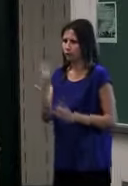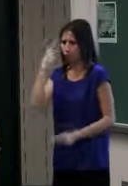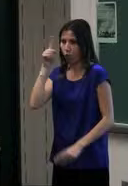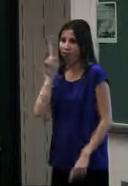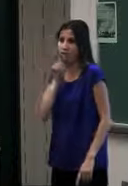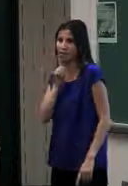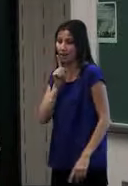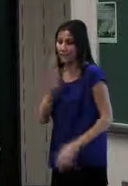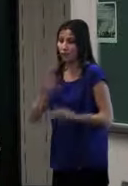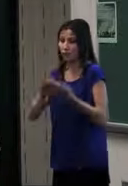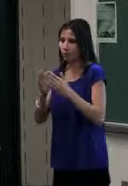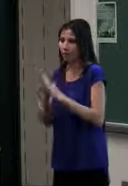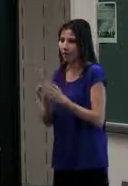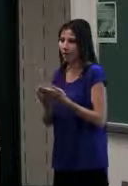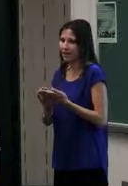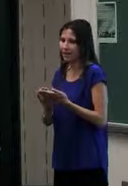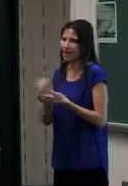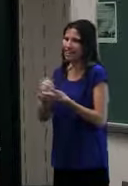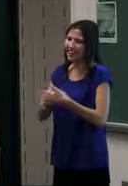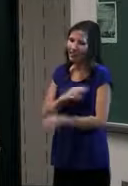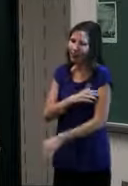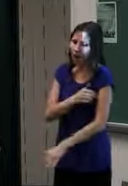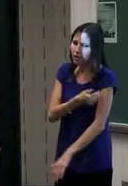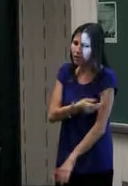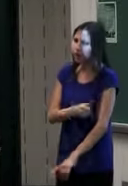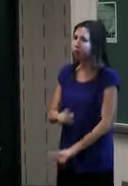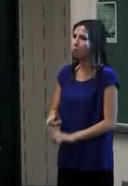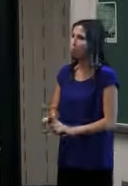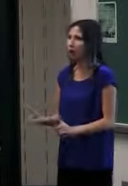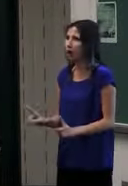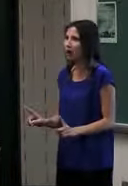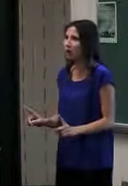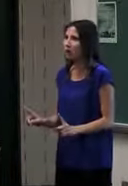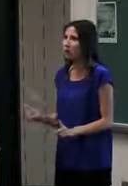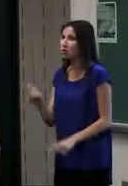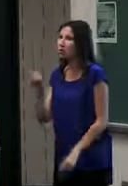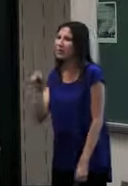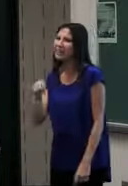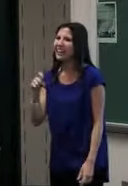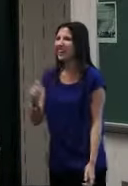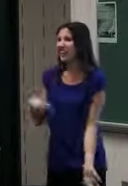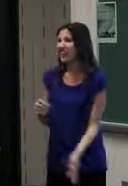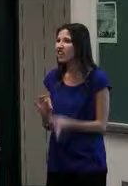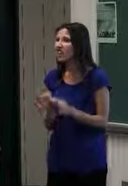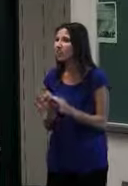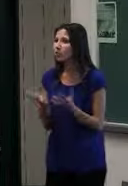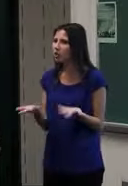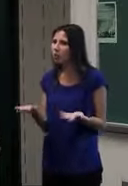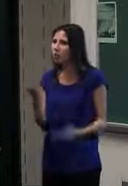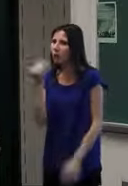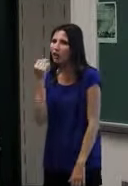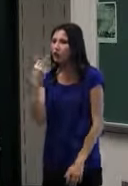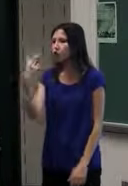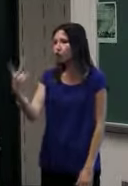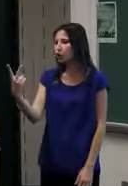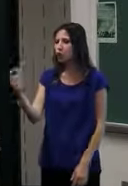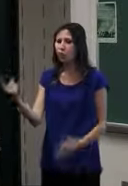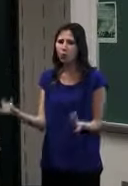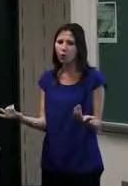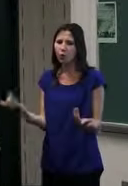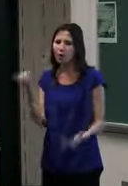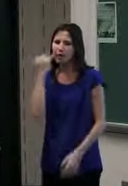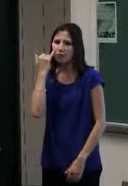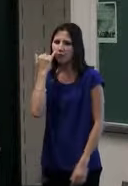there's still, I mean, it's in a hospital, and you still see people like, well, do we need an interpreter? Like, why are there 2 interpreters here? If we needed